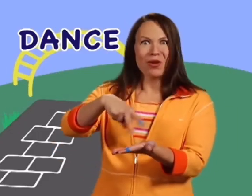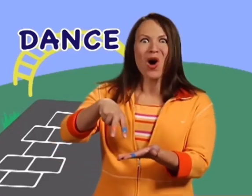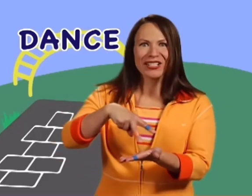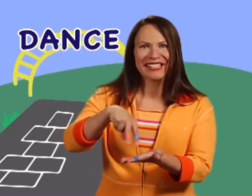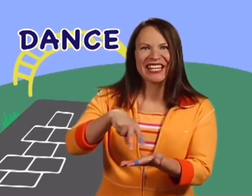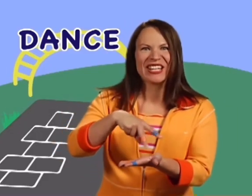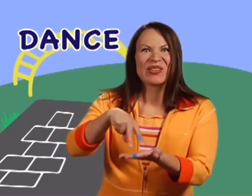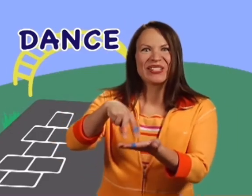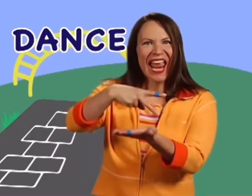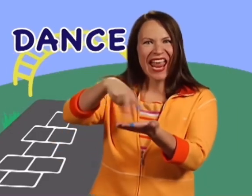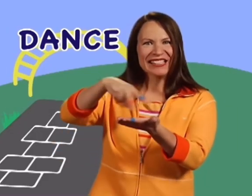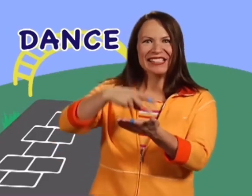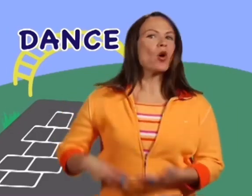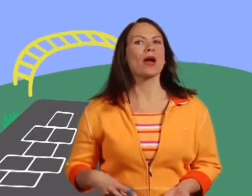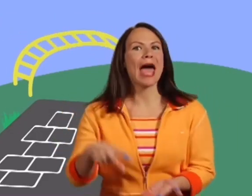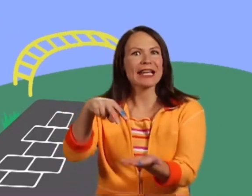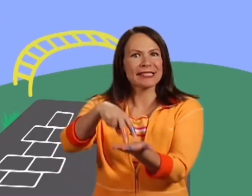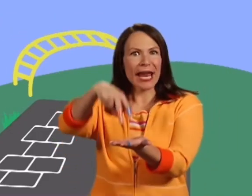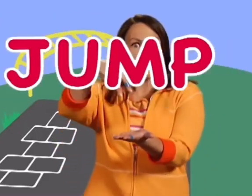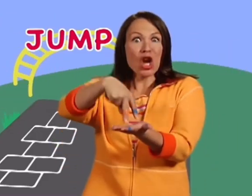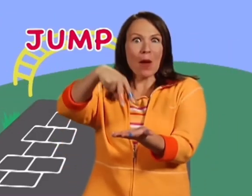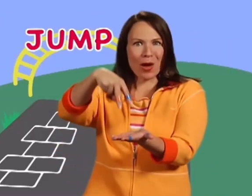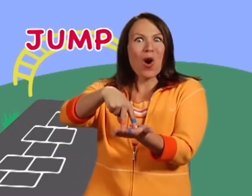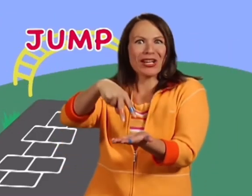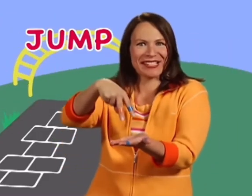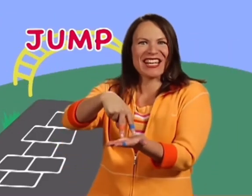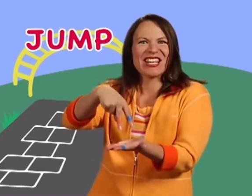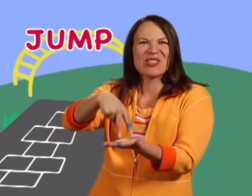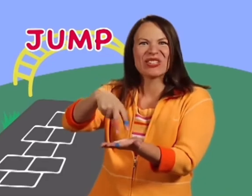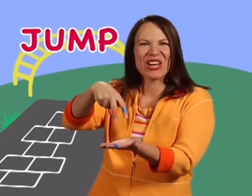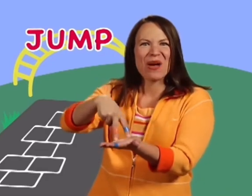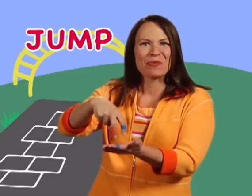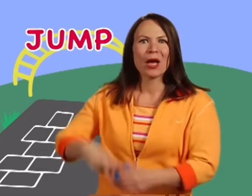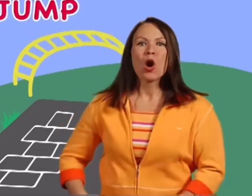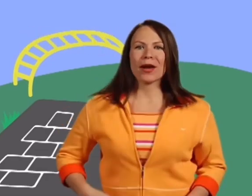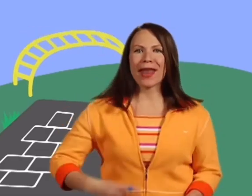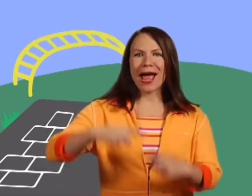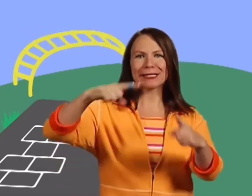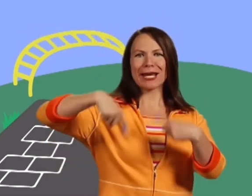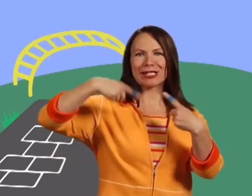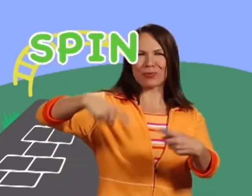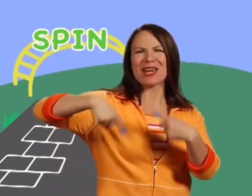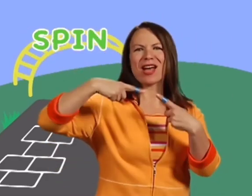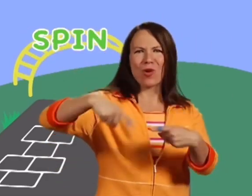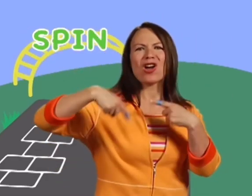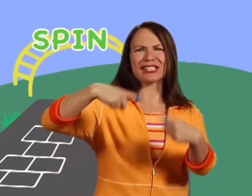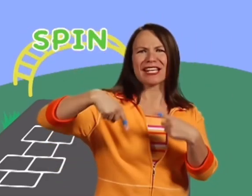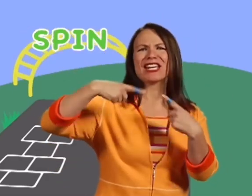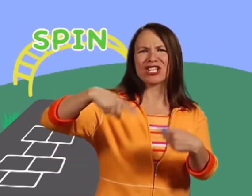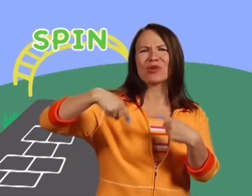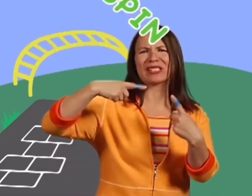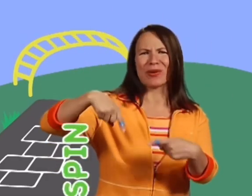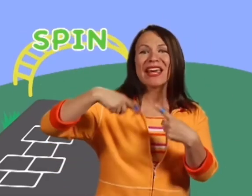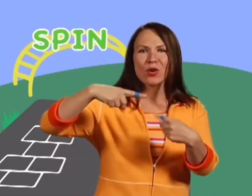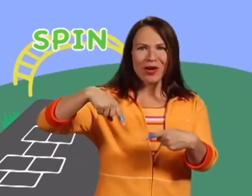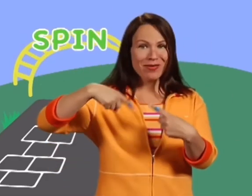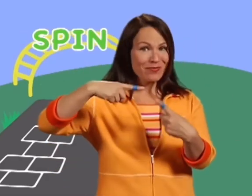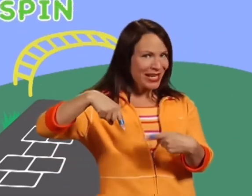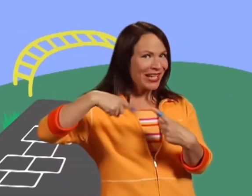Dance, I wanna see you dance. When I say jump, I wanna see you jump. When I say spin, I wanna see you spin with me.